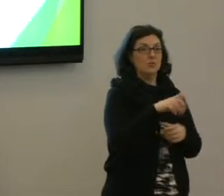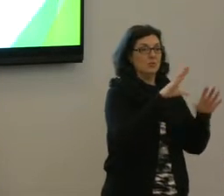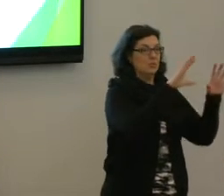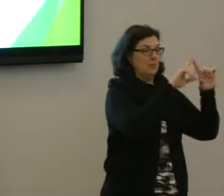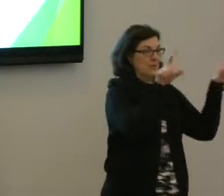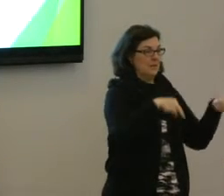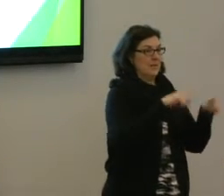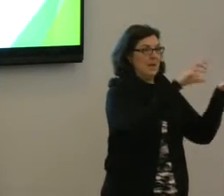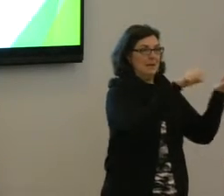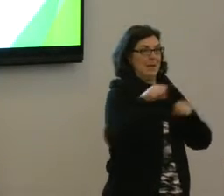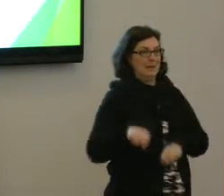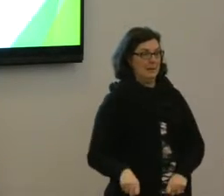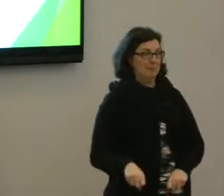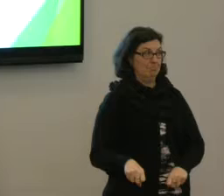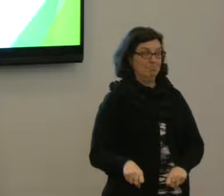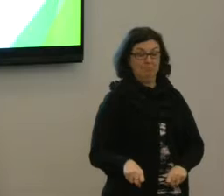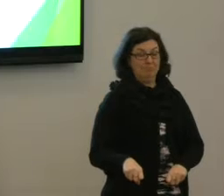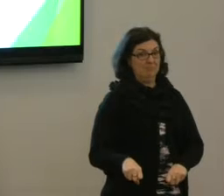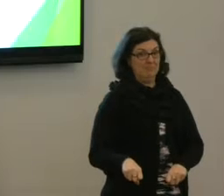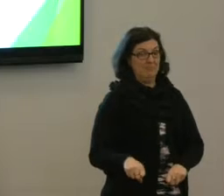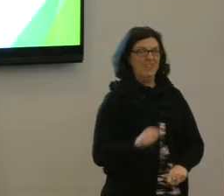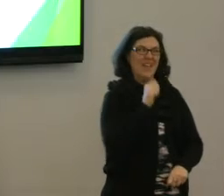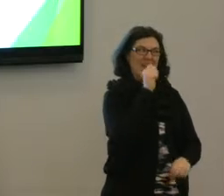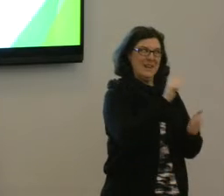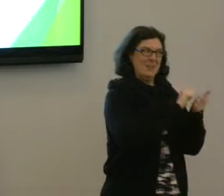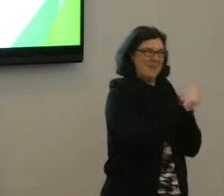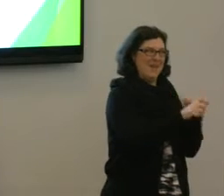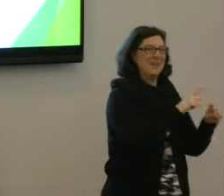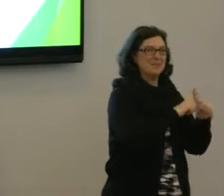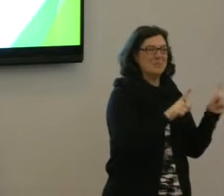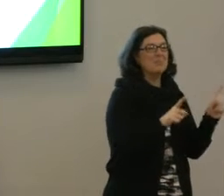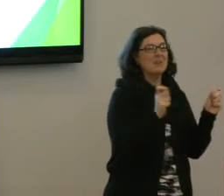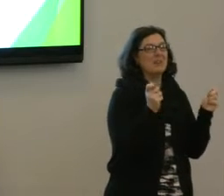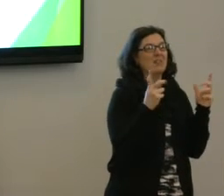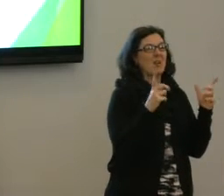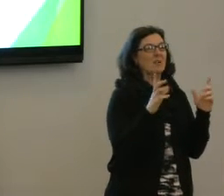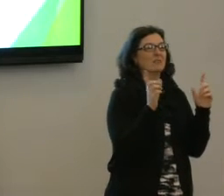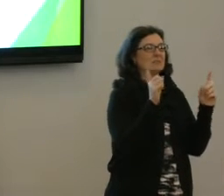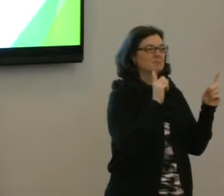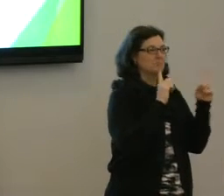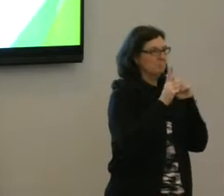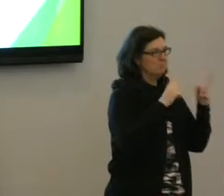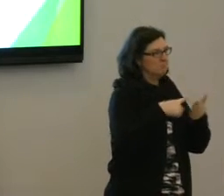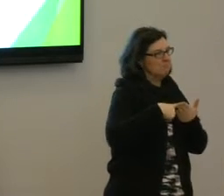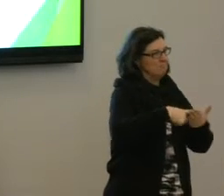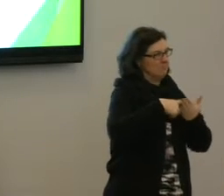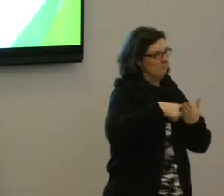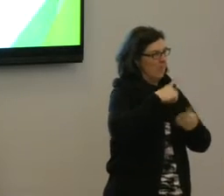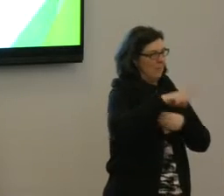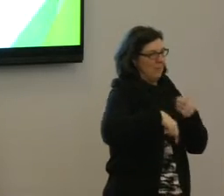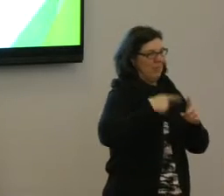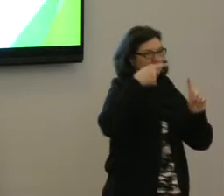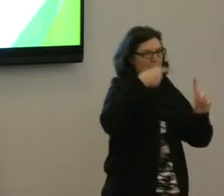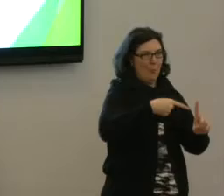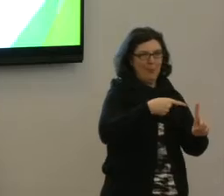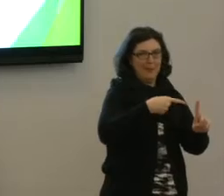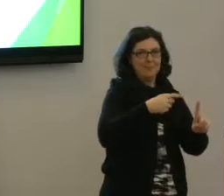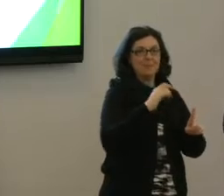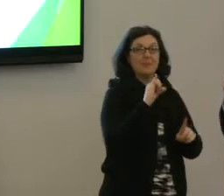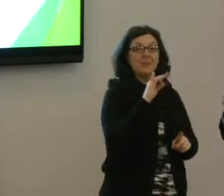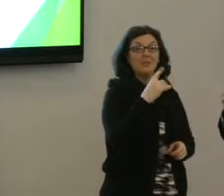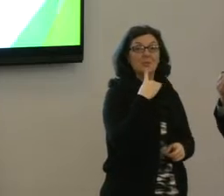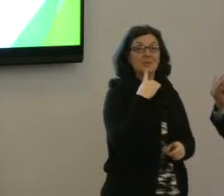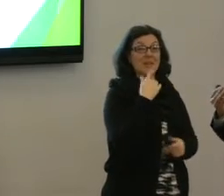down. It didn't get it passed, but it got a lot of conversation going about that. Because when we say